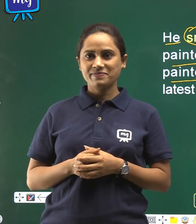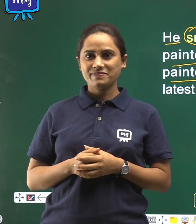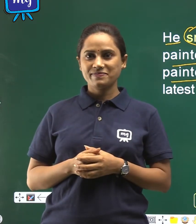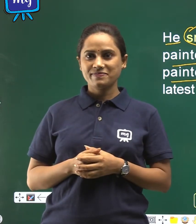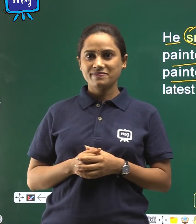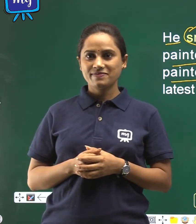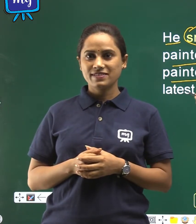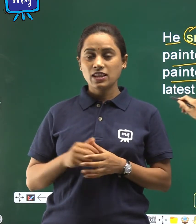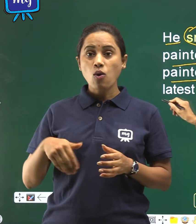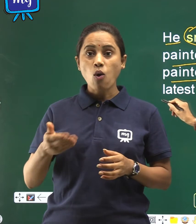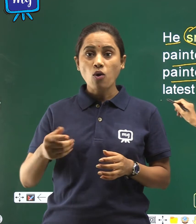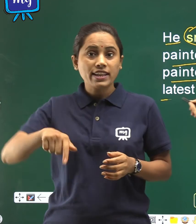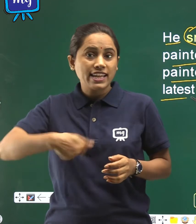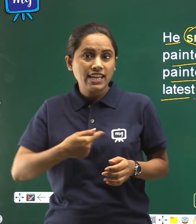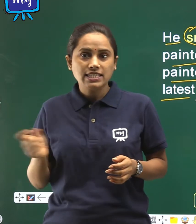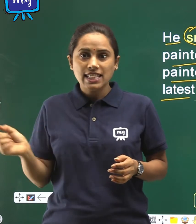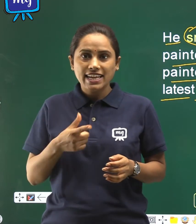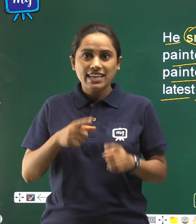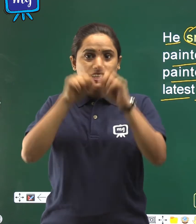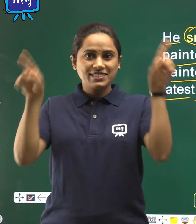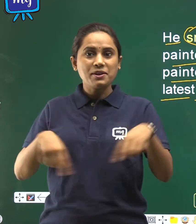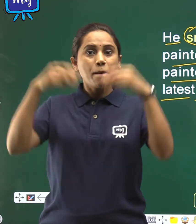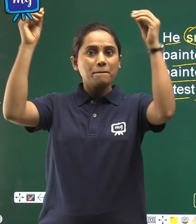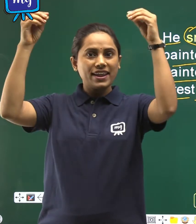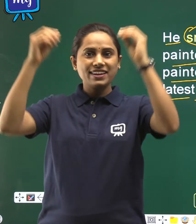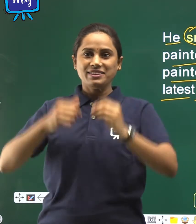on his latest panel.